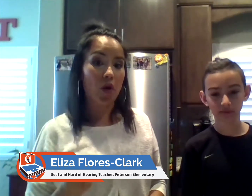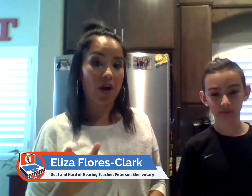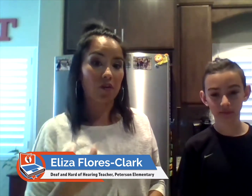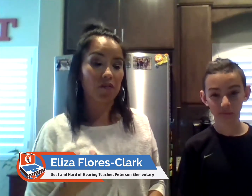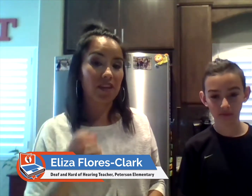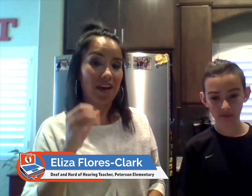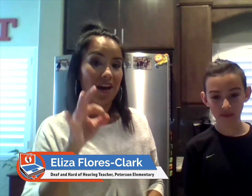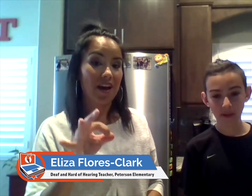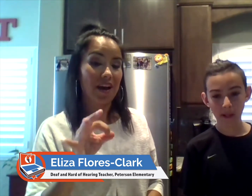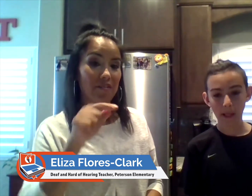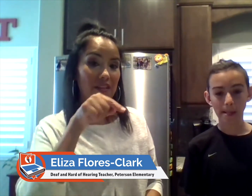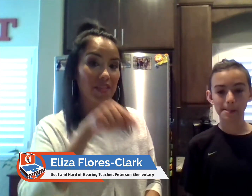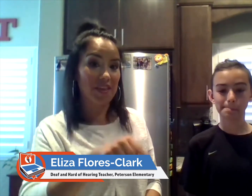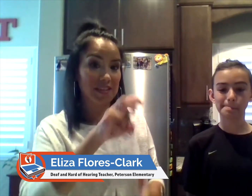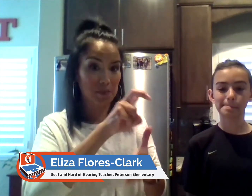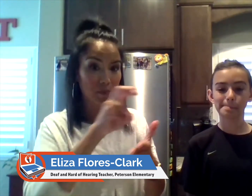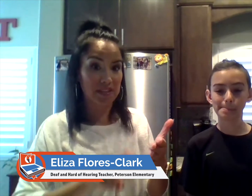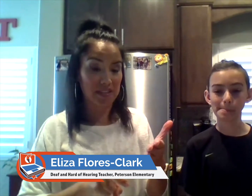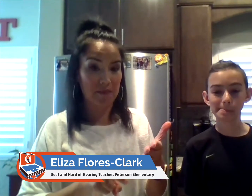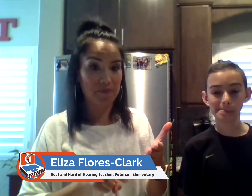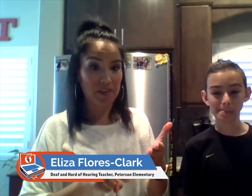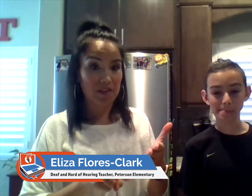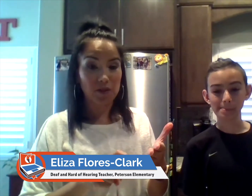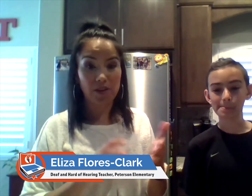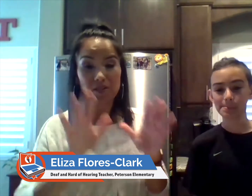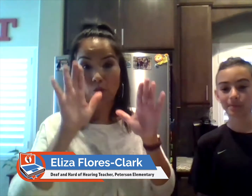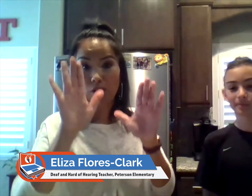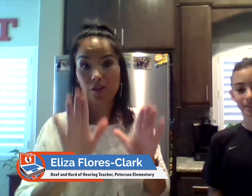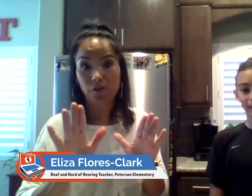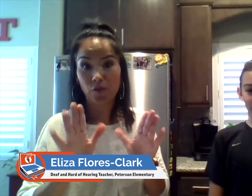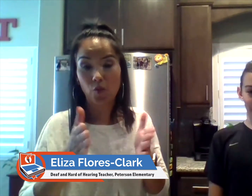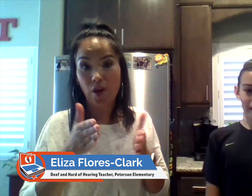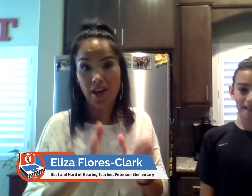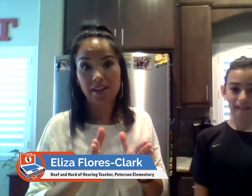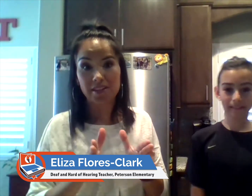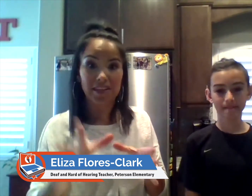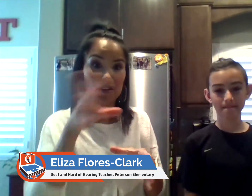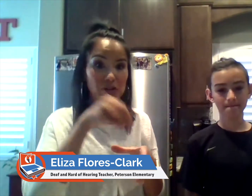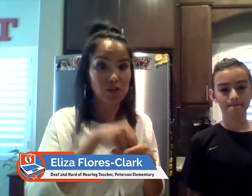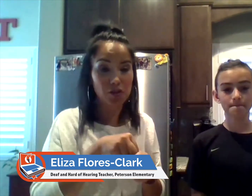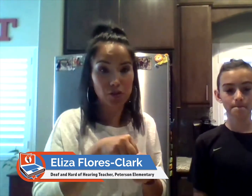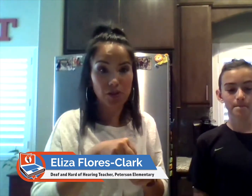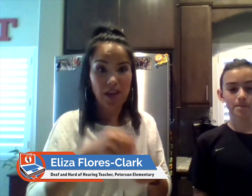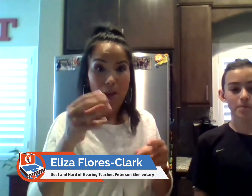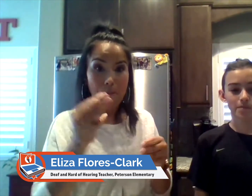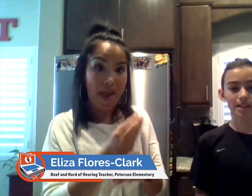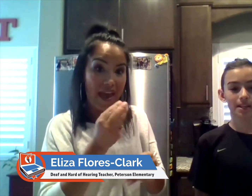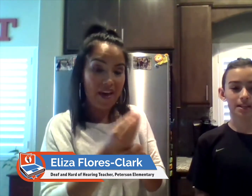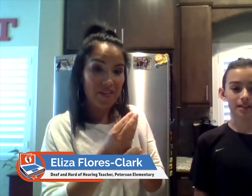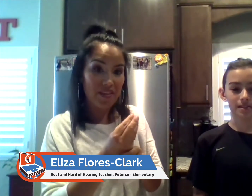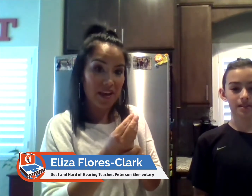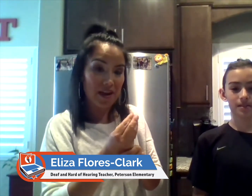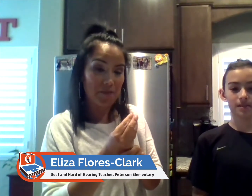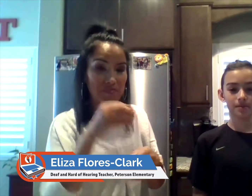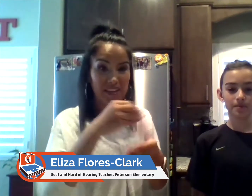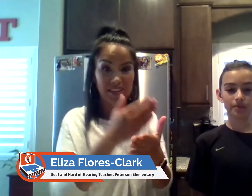1/12 of this pizza. So that's a wonderful way to include math into